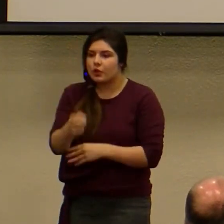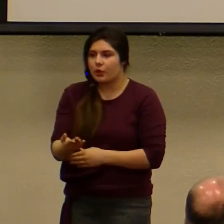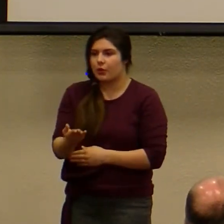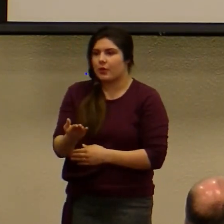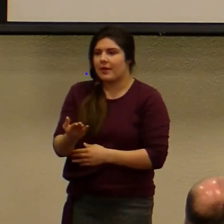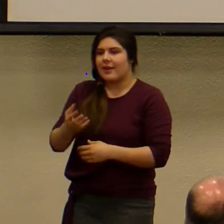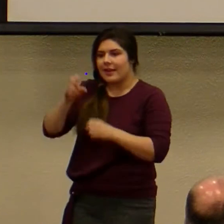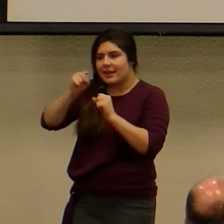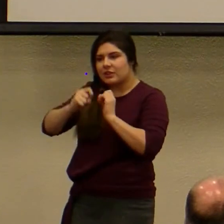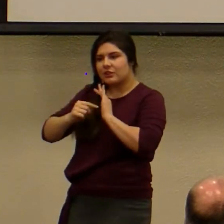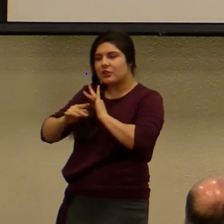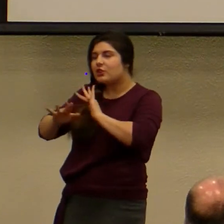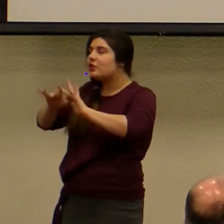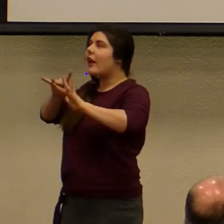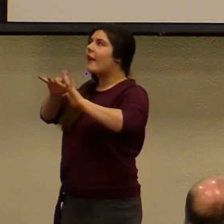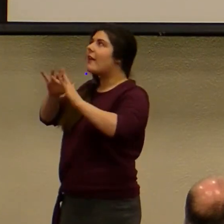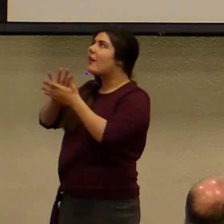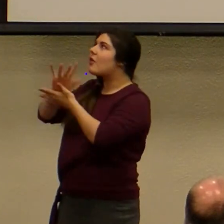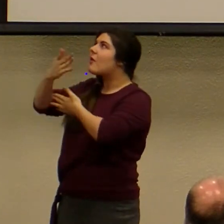and get glory for God.